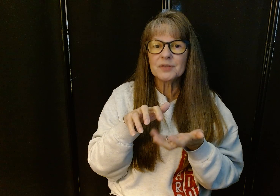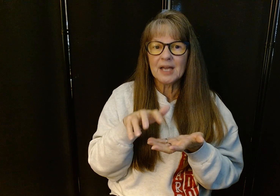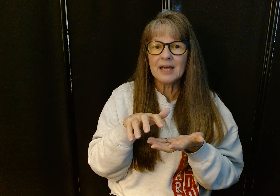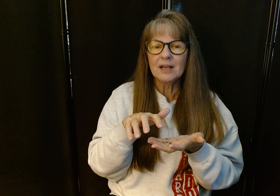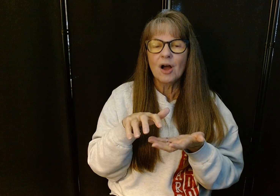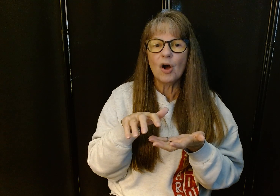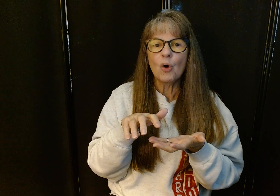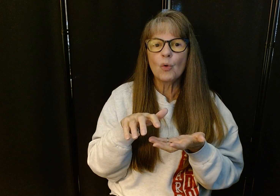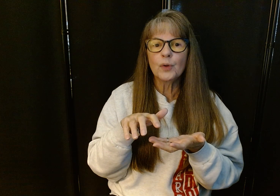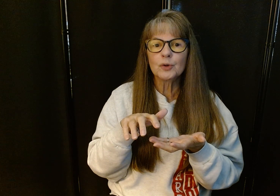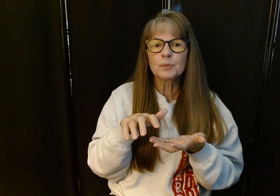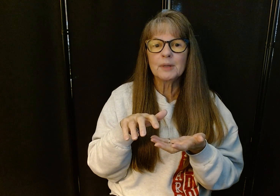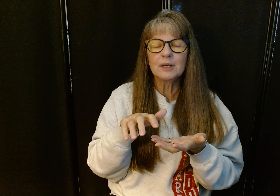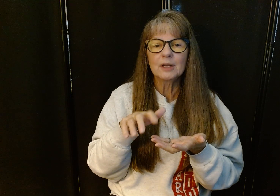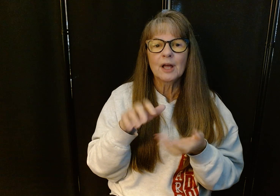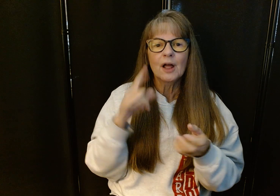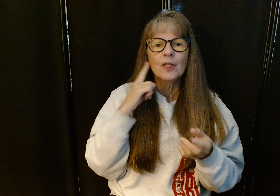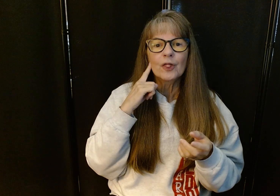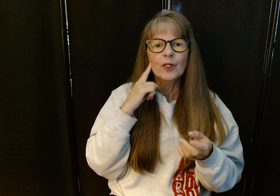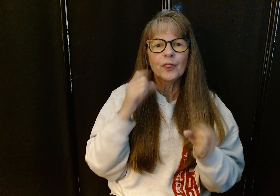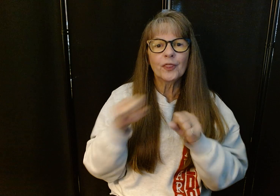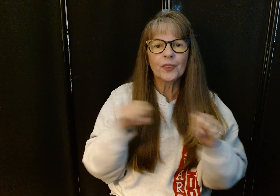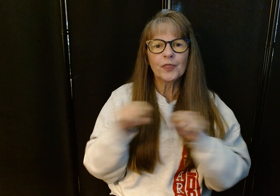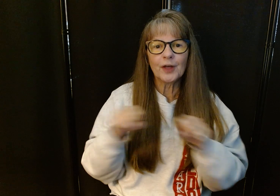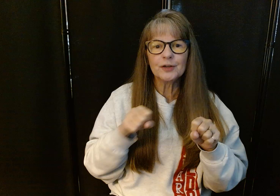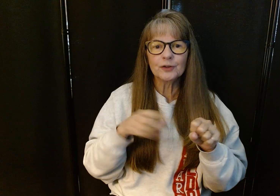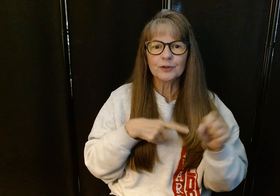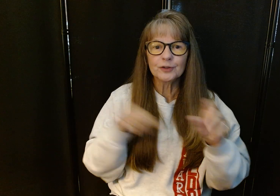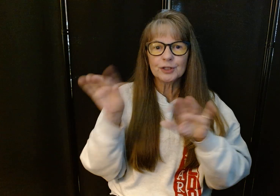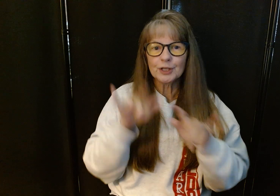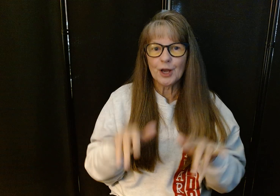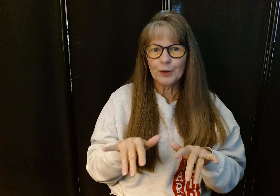said, oh, there's been thunder snow.